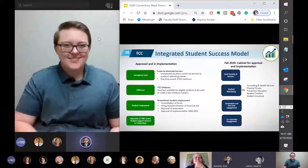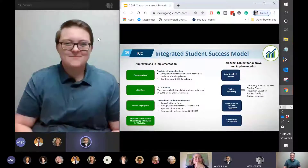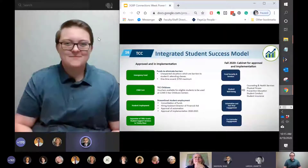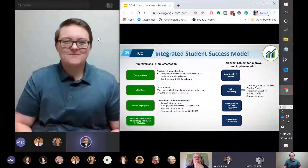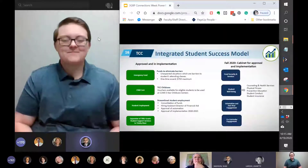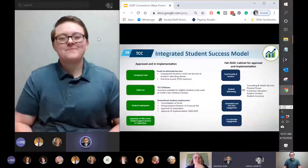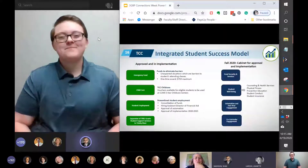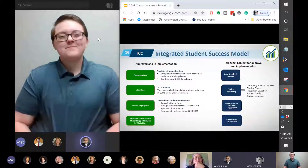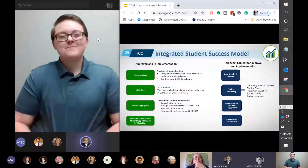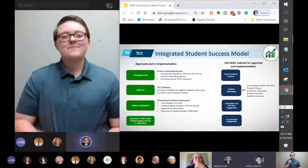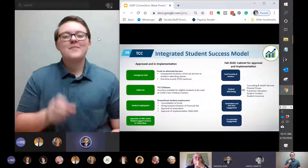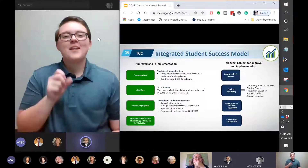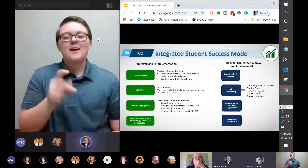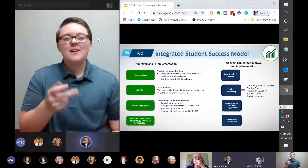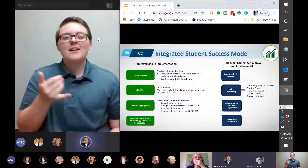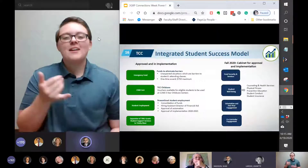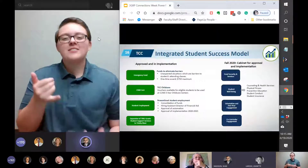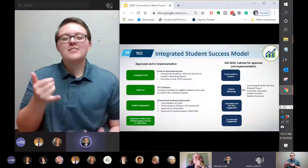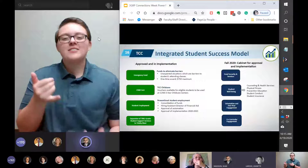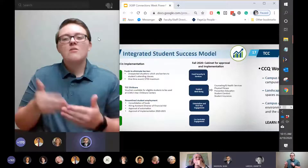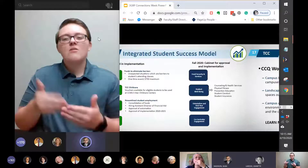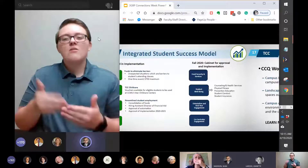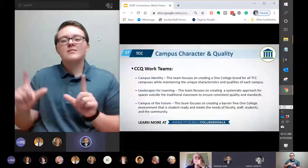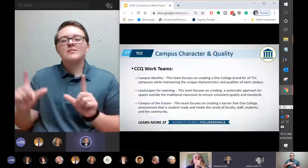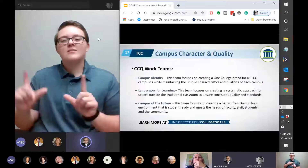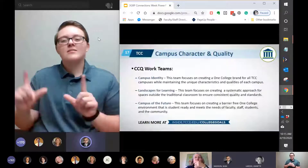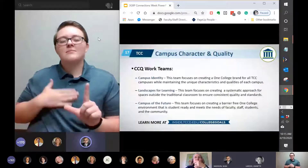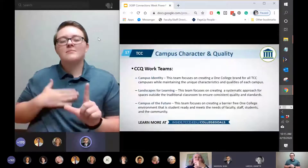All right, so go to the next slide.